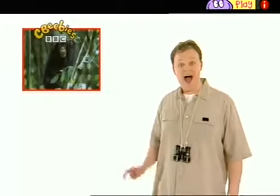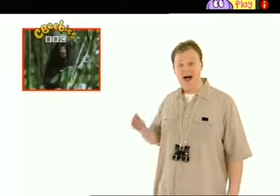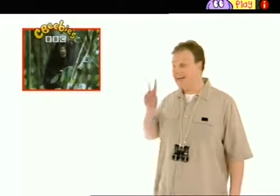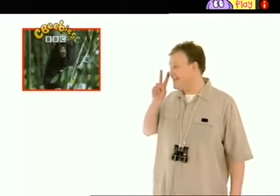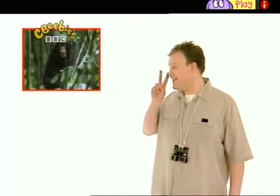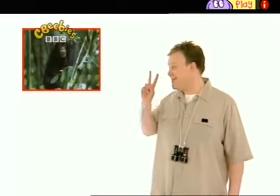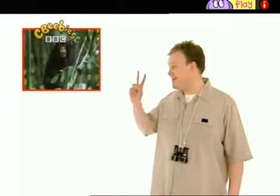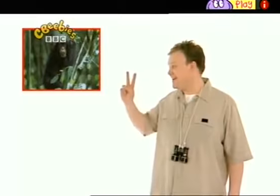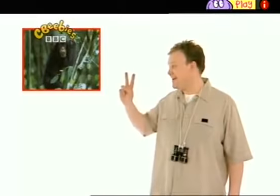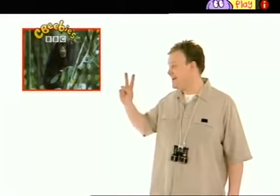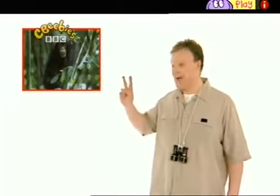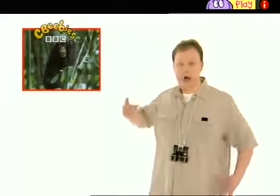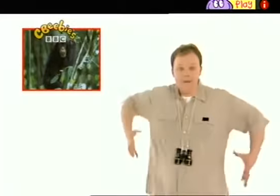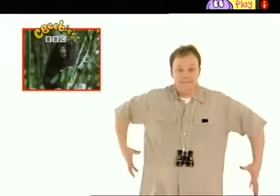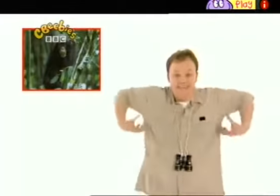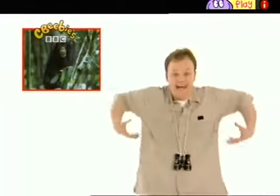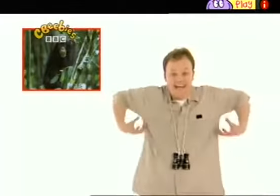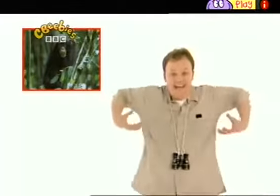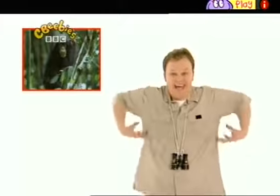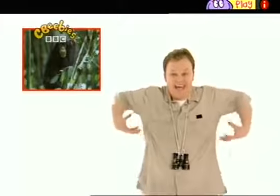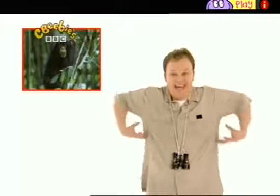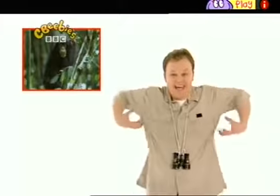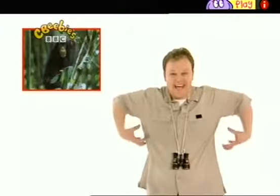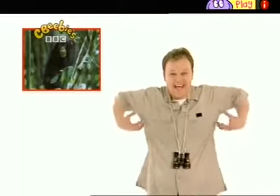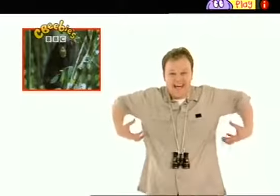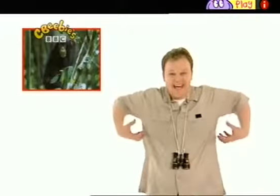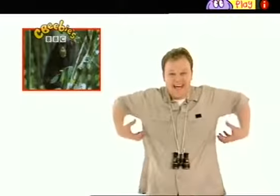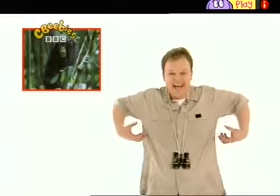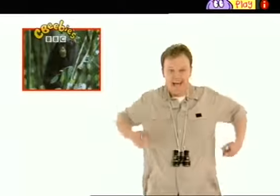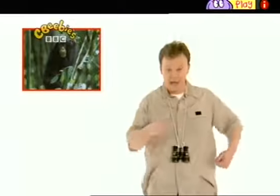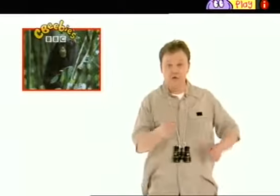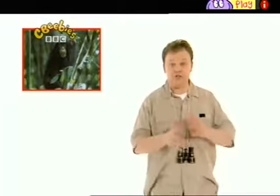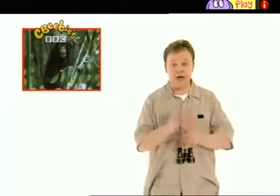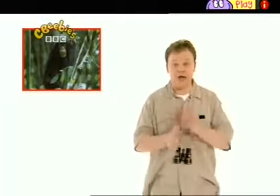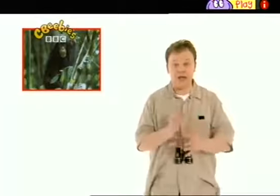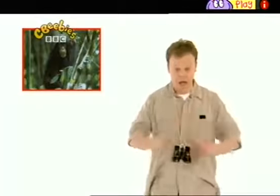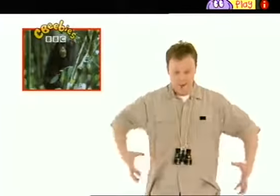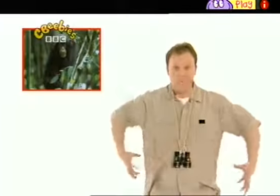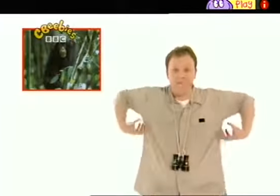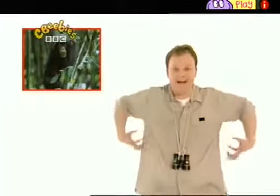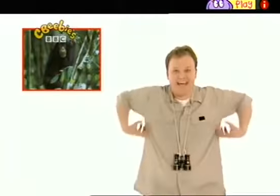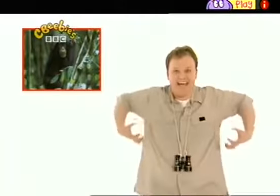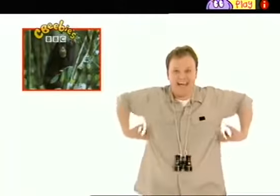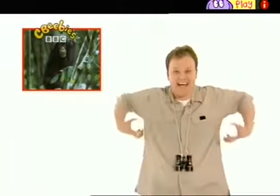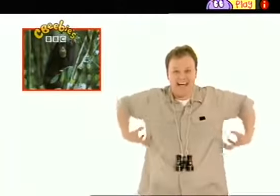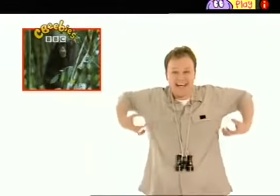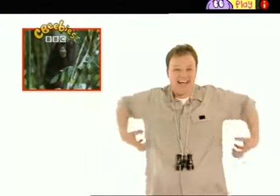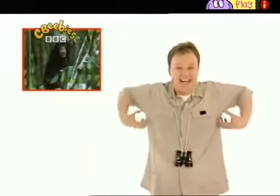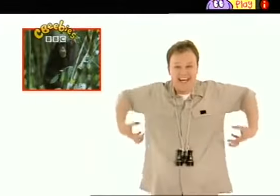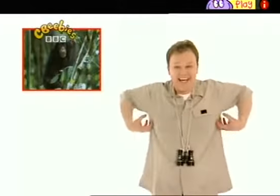Ah, look. Monkey. You sign monkey.